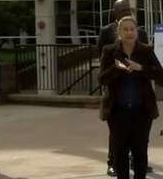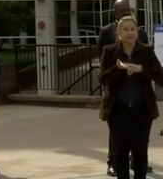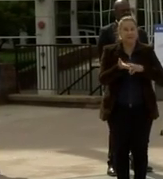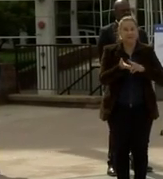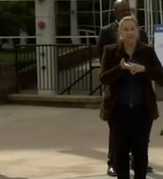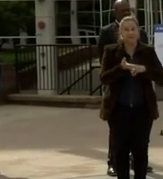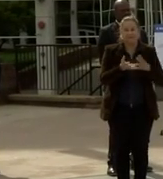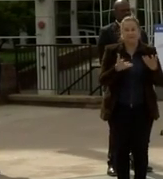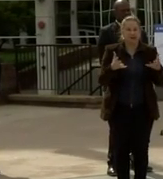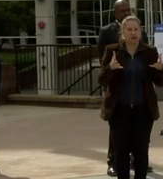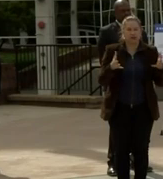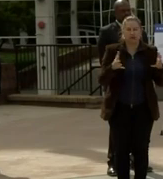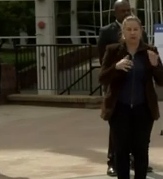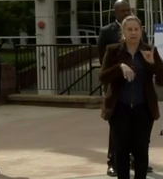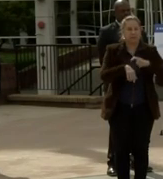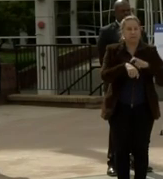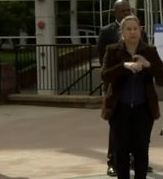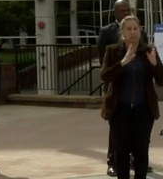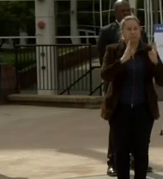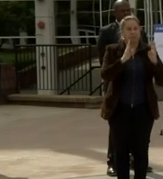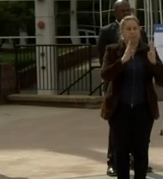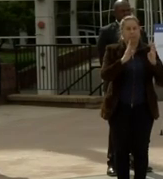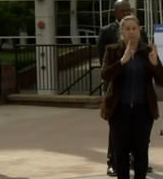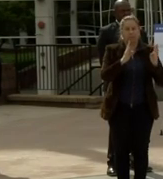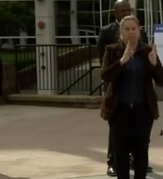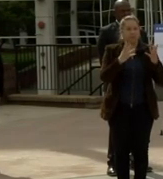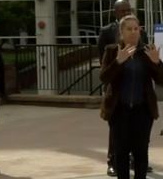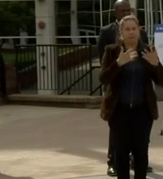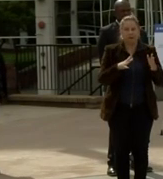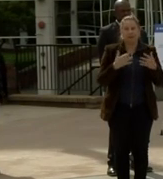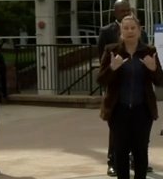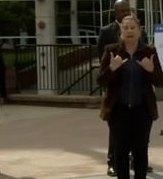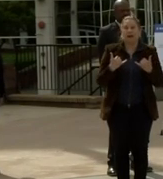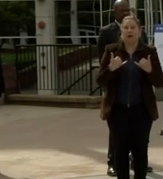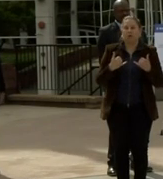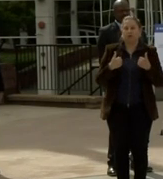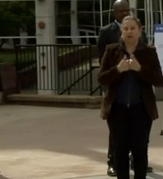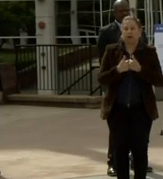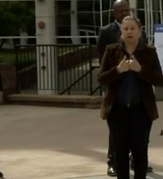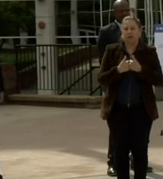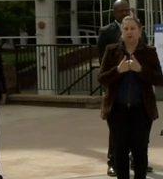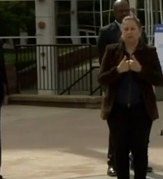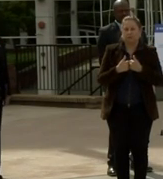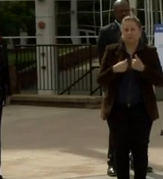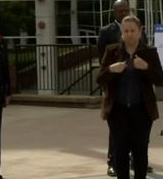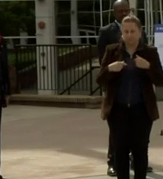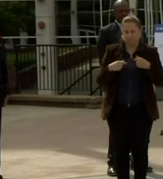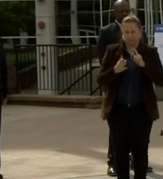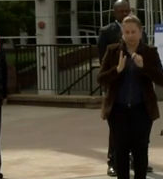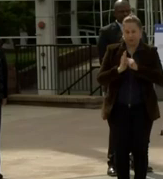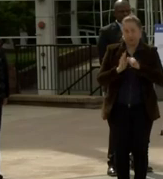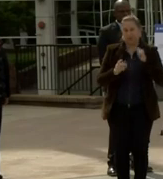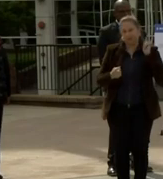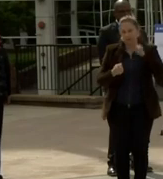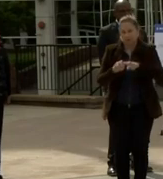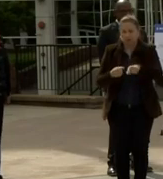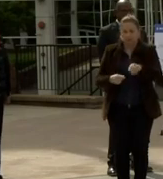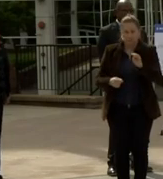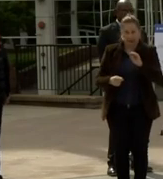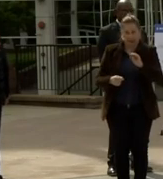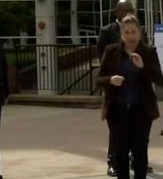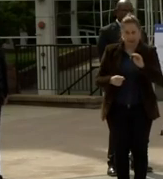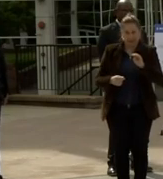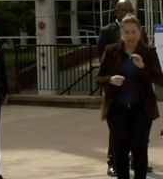Monday. With that note, I am going to say that we are taking appointments only for anyone who wants to challenge over the weekend, and we put